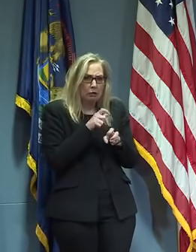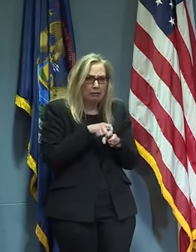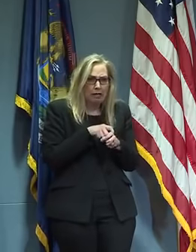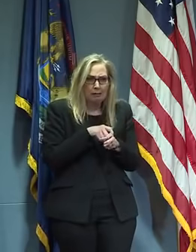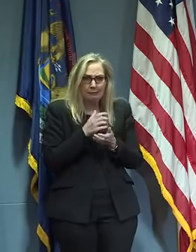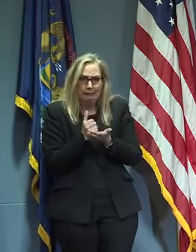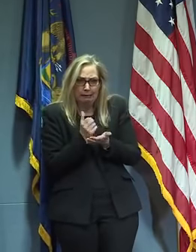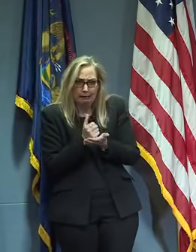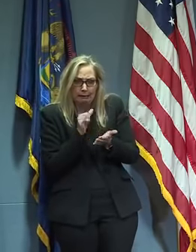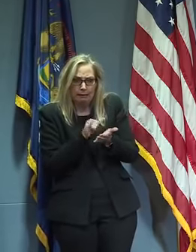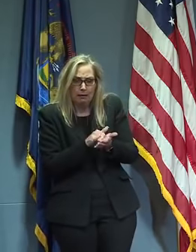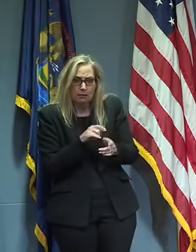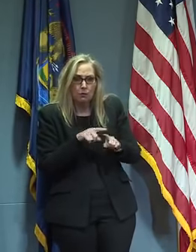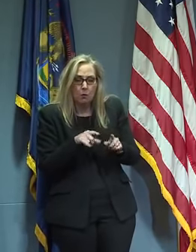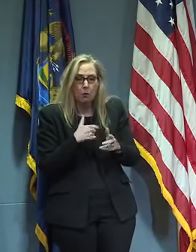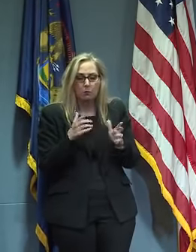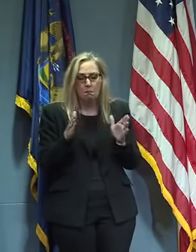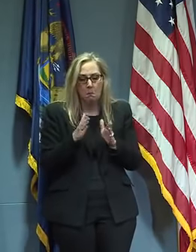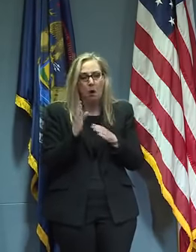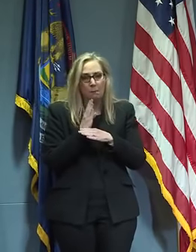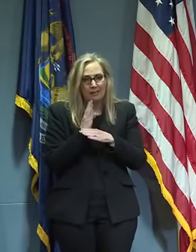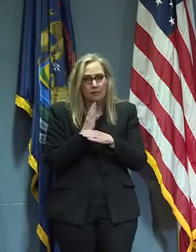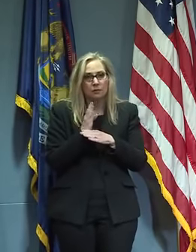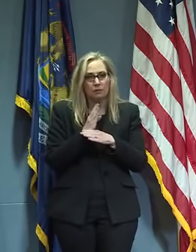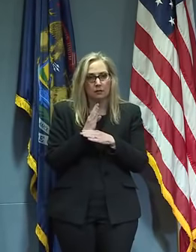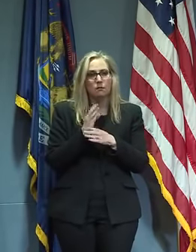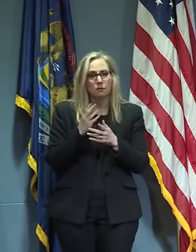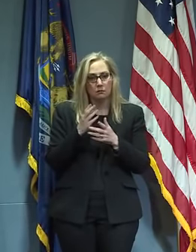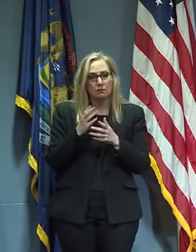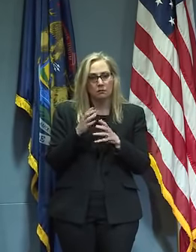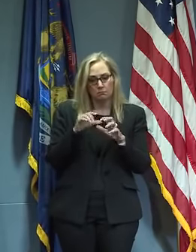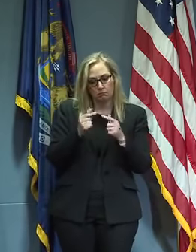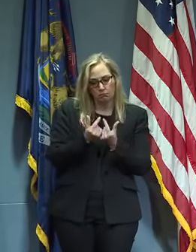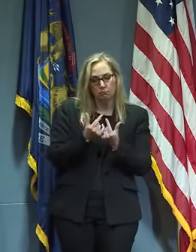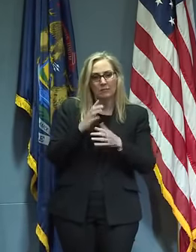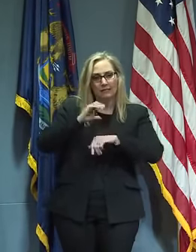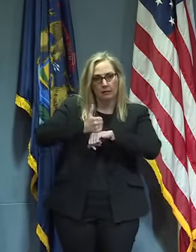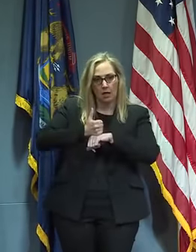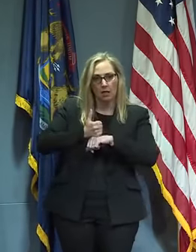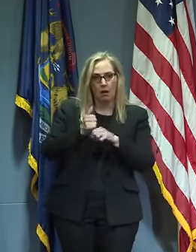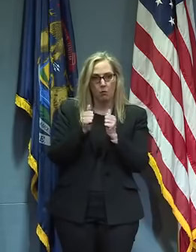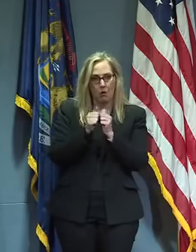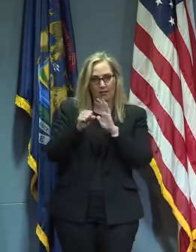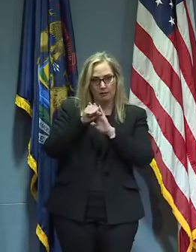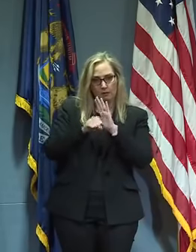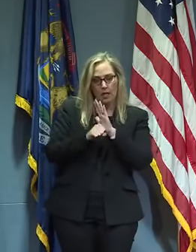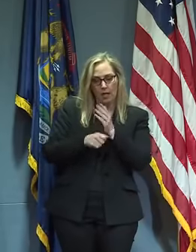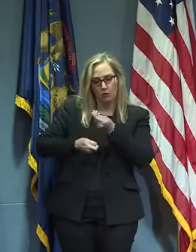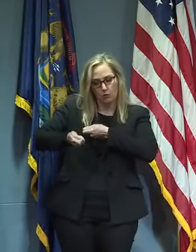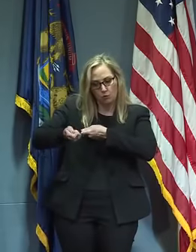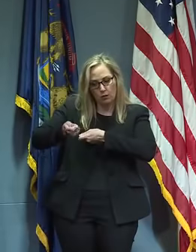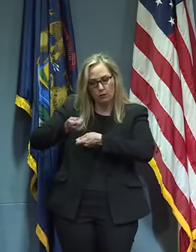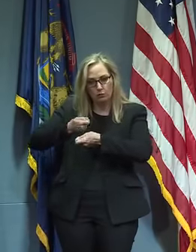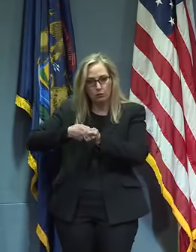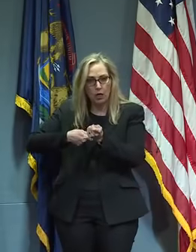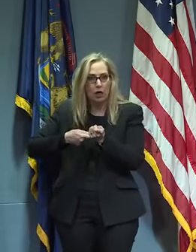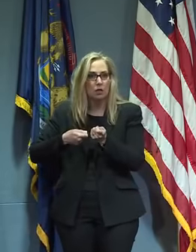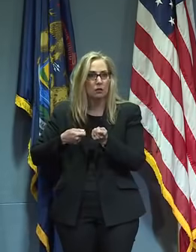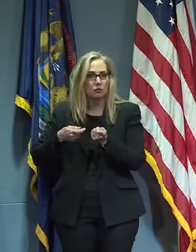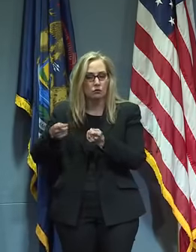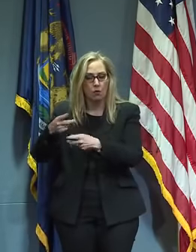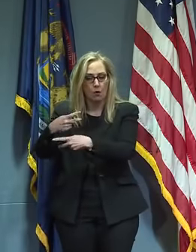that, and so the Small Business Administration is working with the state to set up an exchange where the producers and